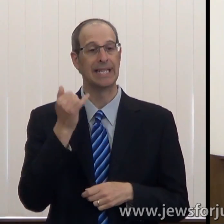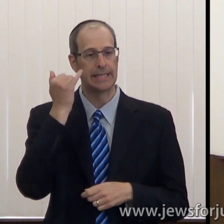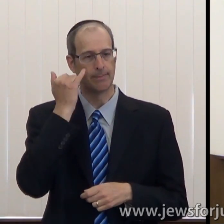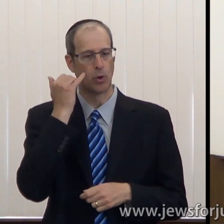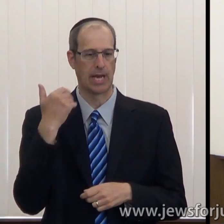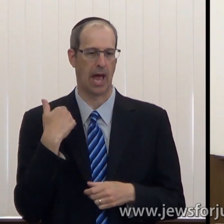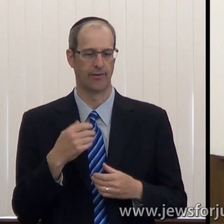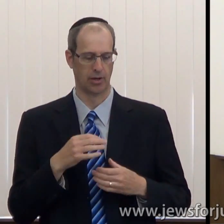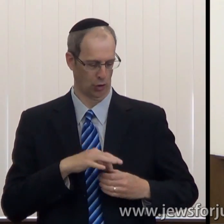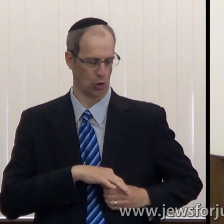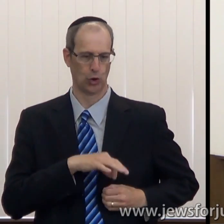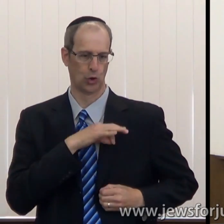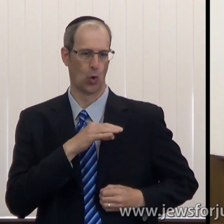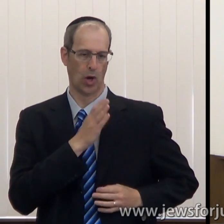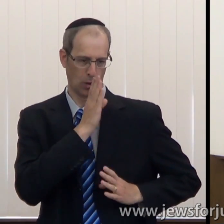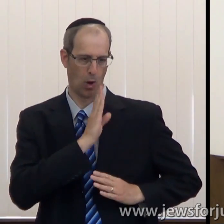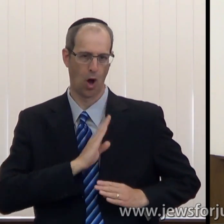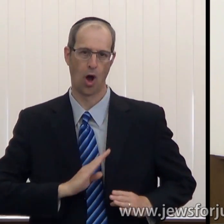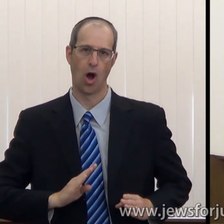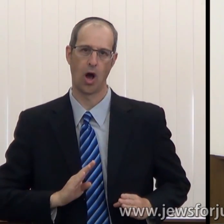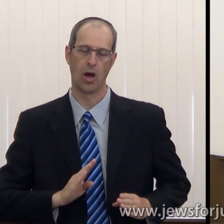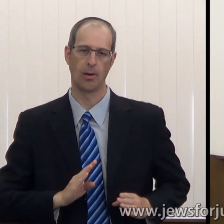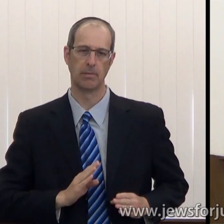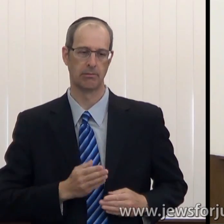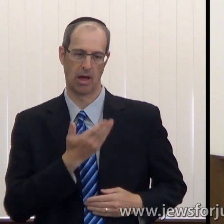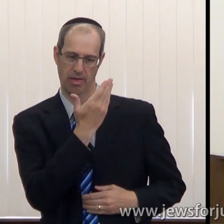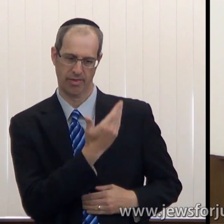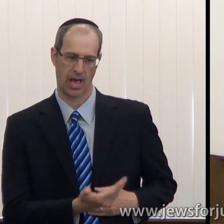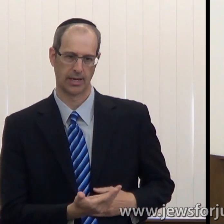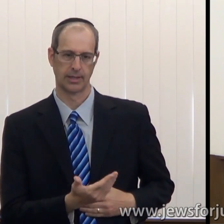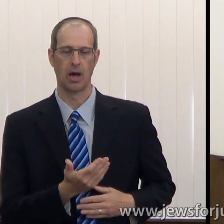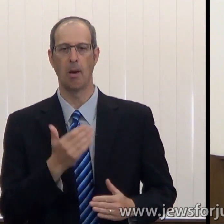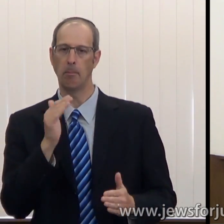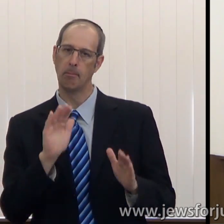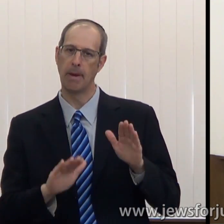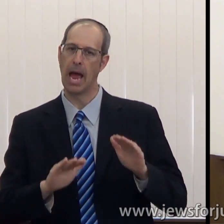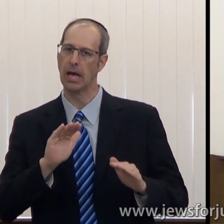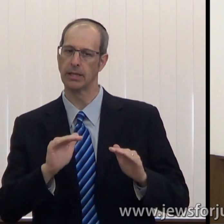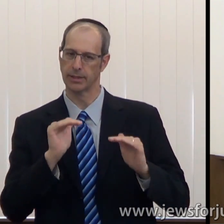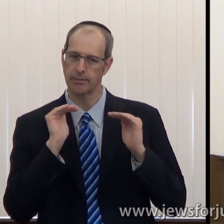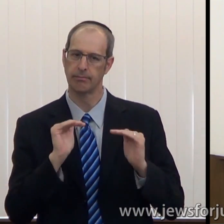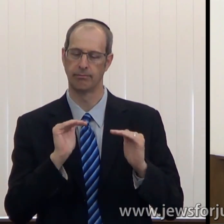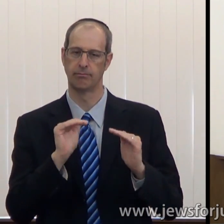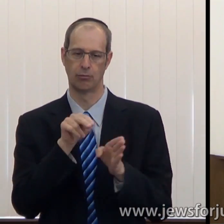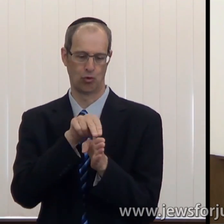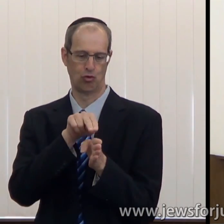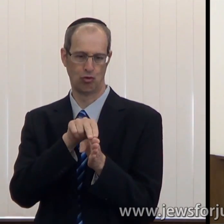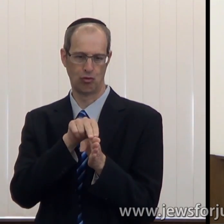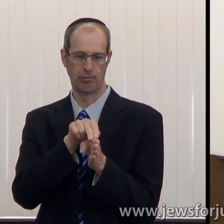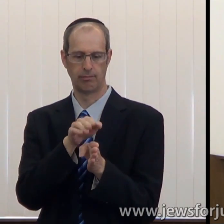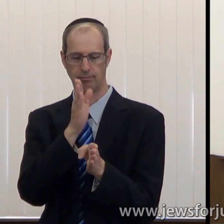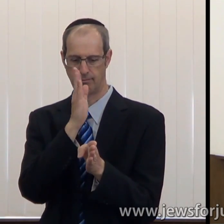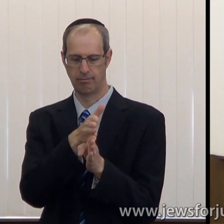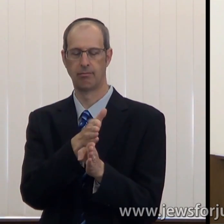calm soul, is a person who is balanced, they're centered,